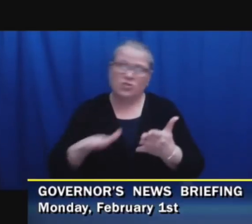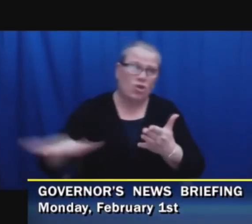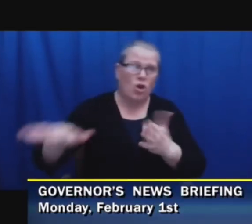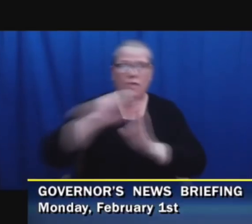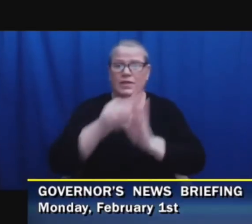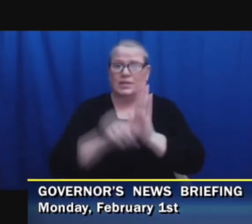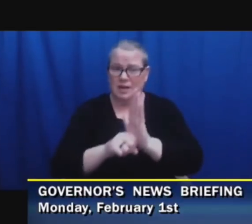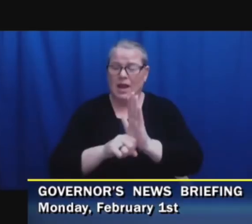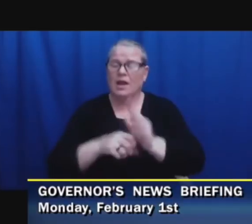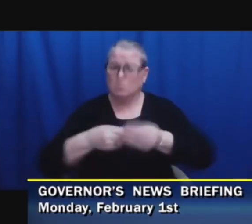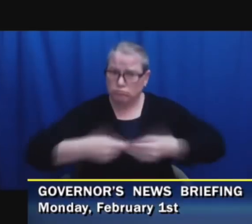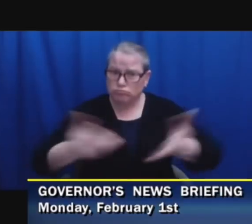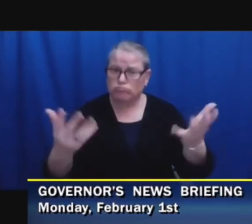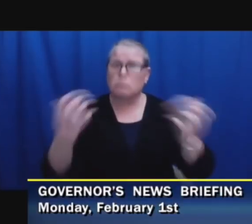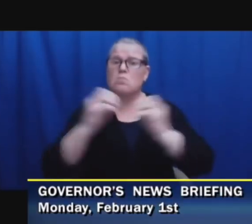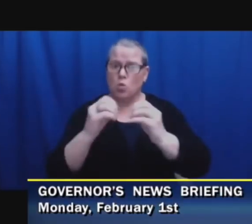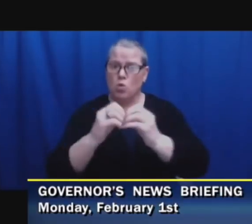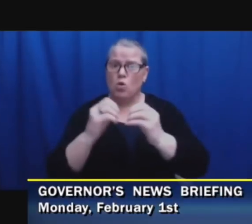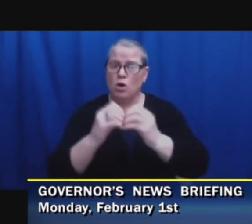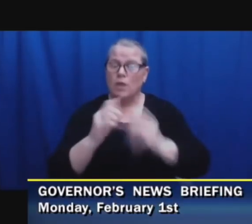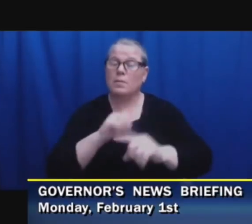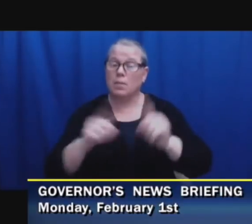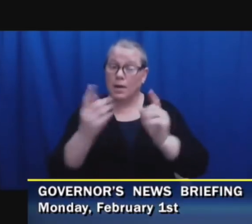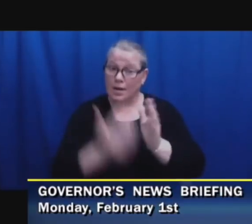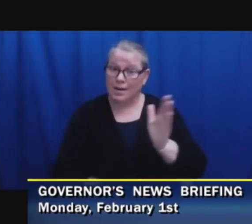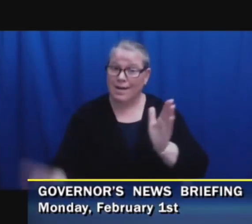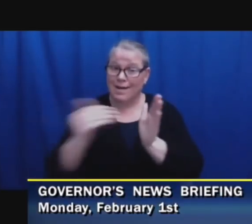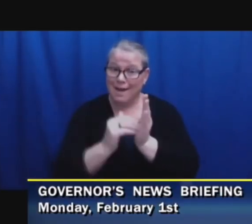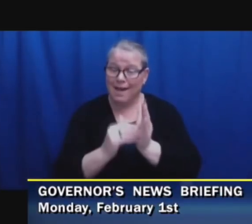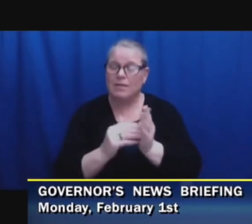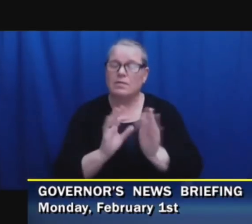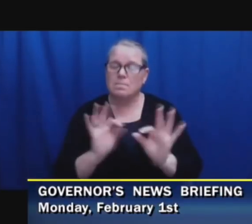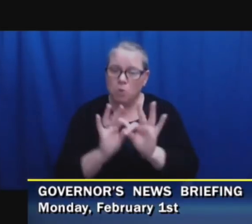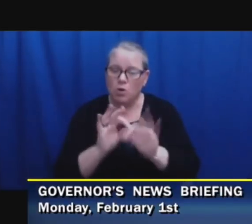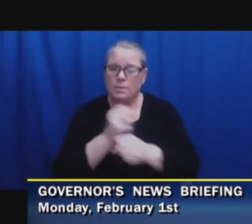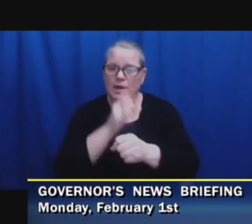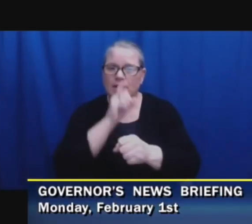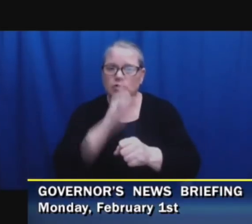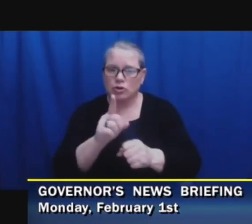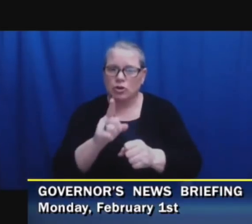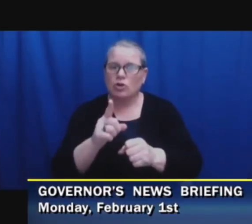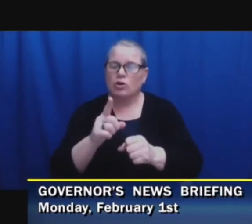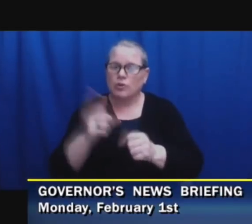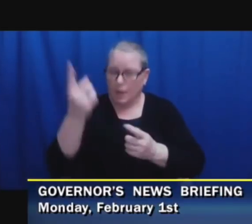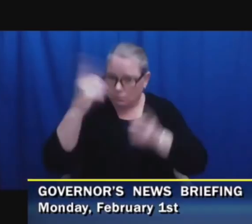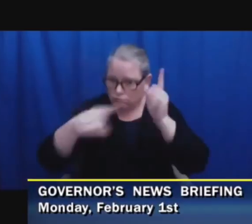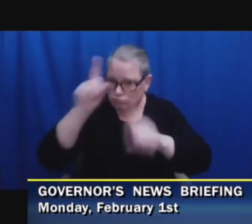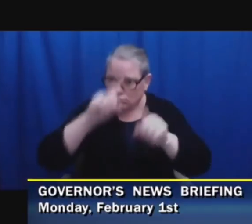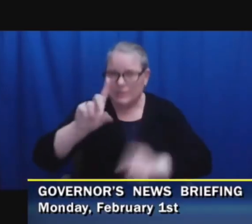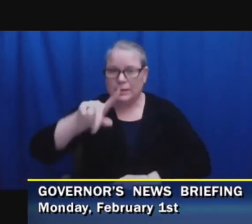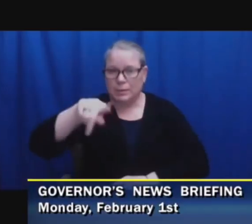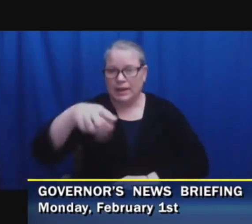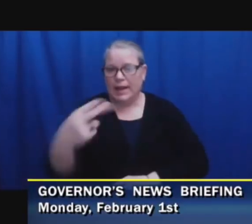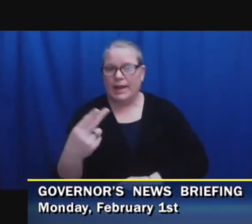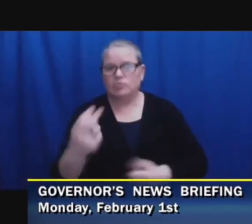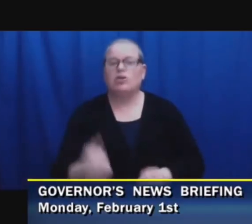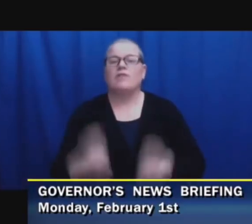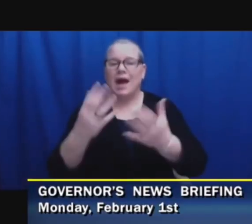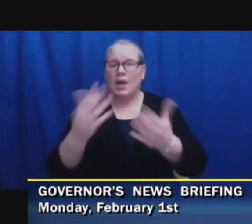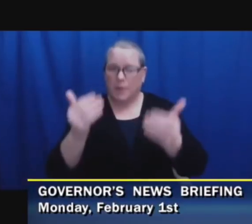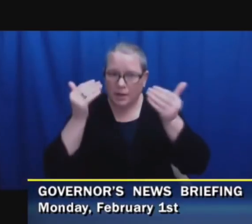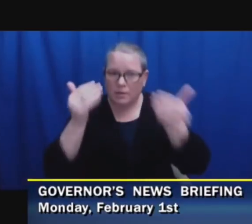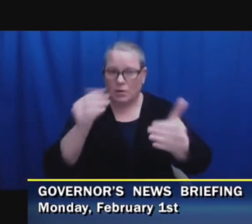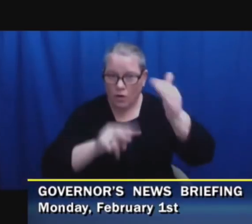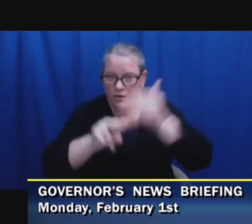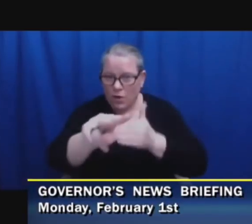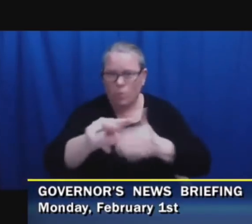weeks. But again, they need to make sure they're synced up with DPH on what they can expect going forward and not assume. And that's, I